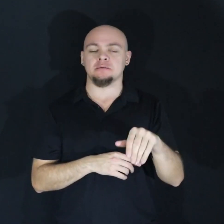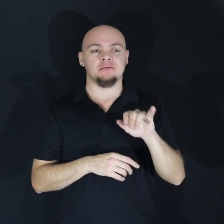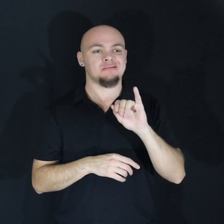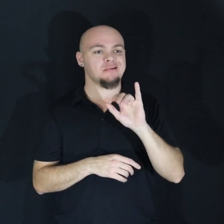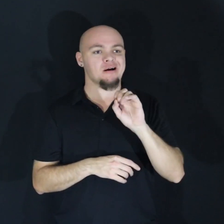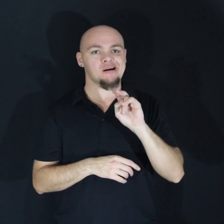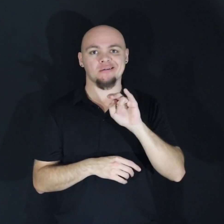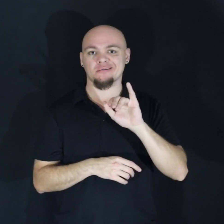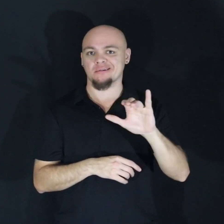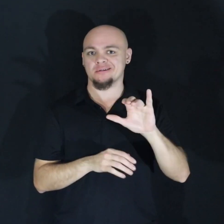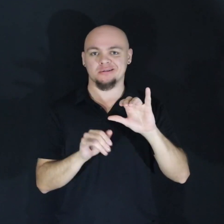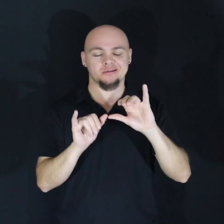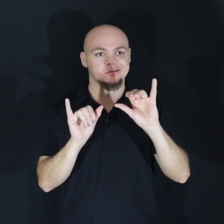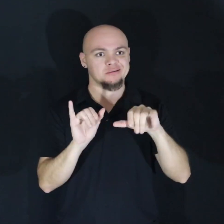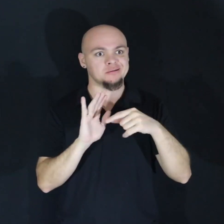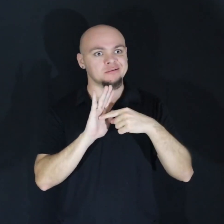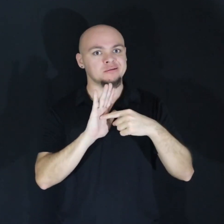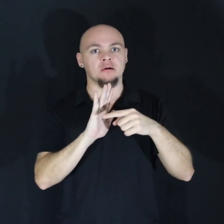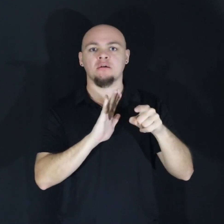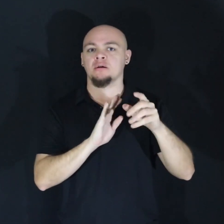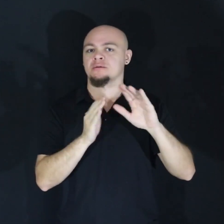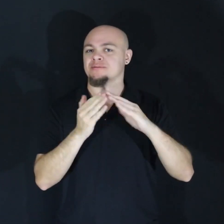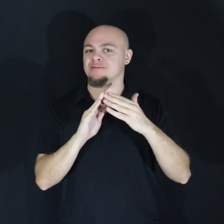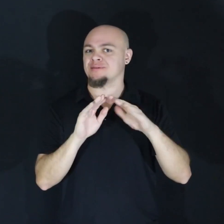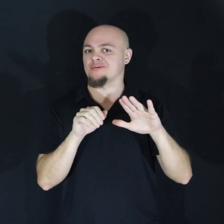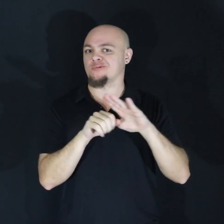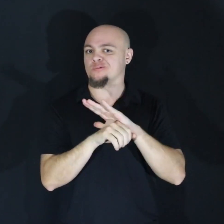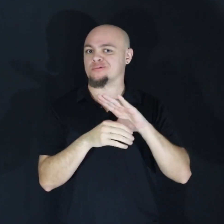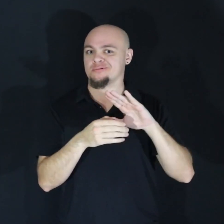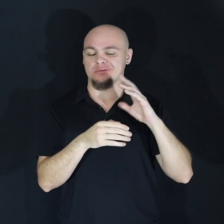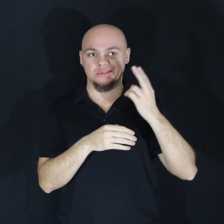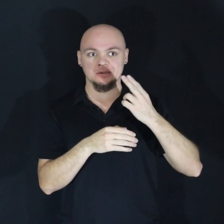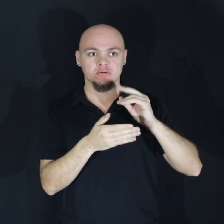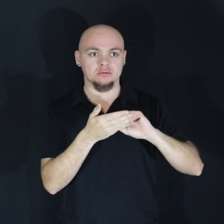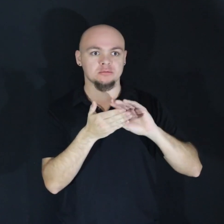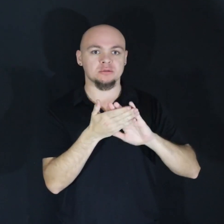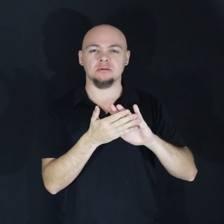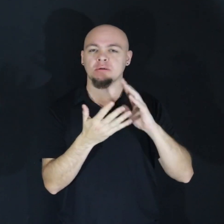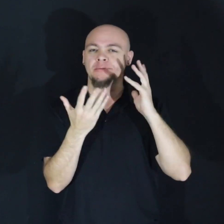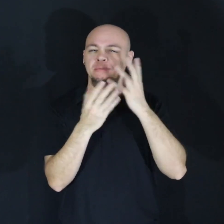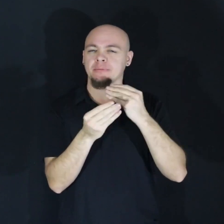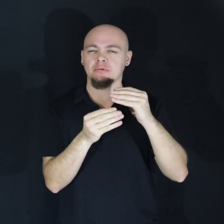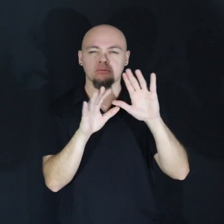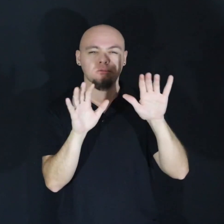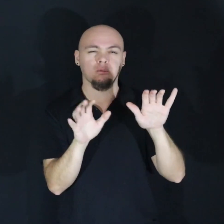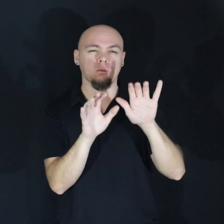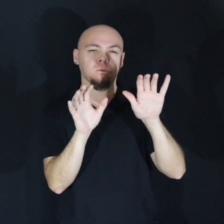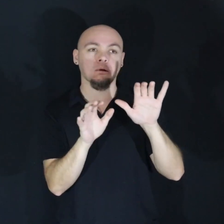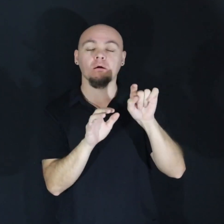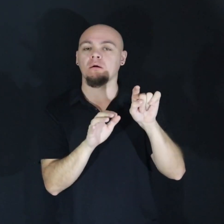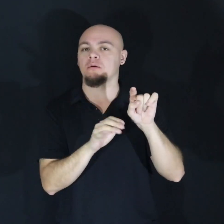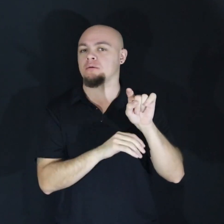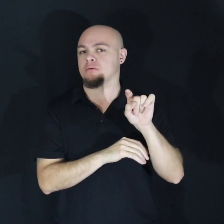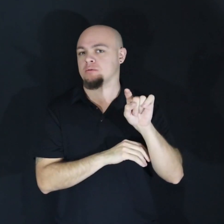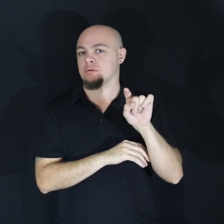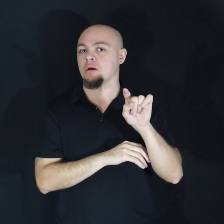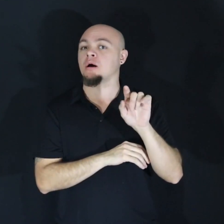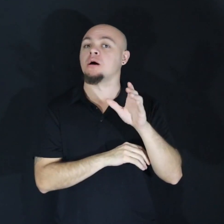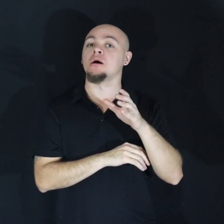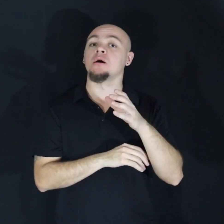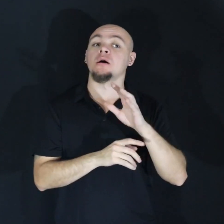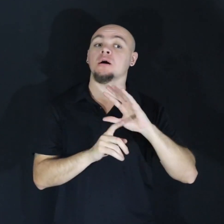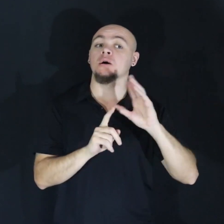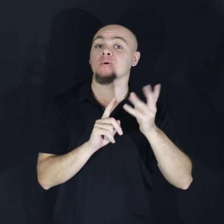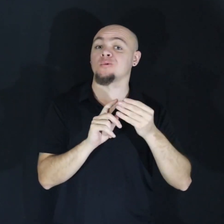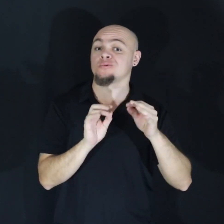iconic symbol of the city's history, blending stunning aesthetics with